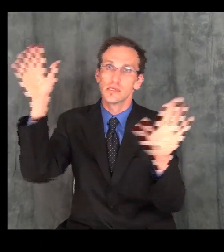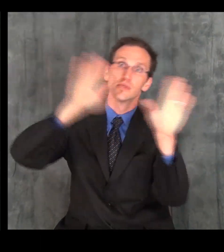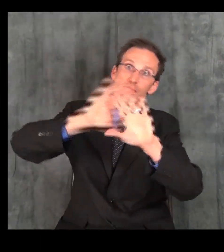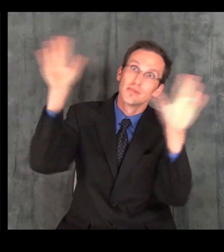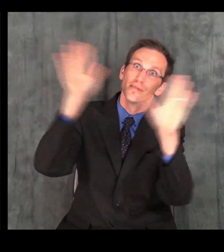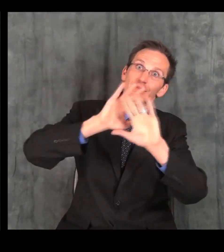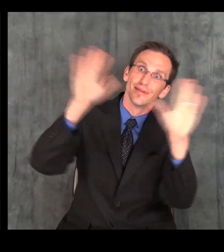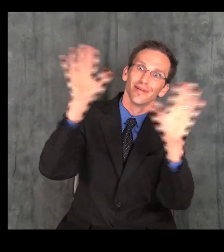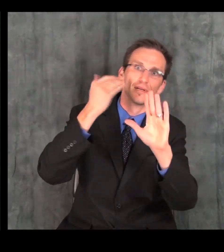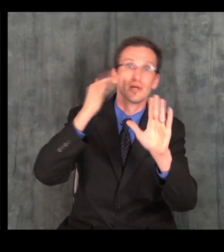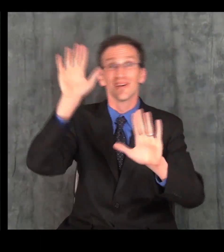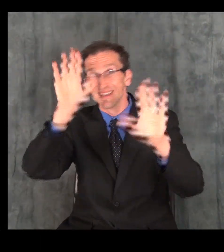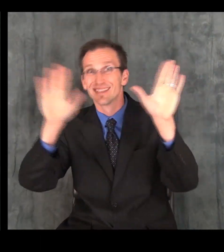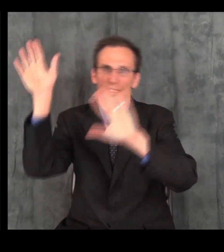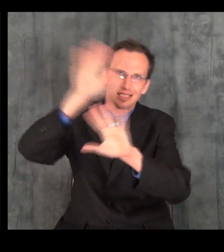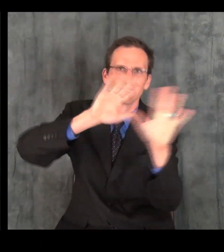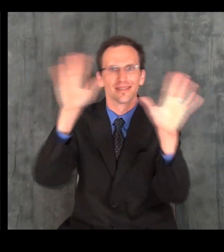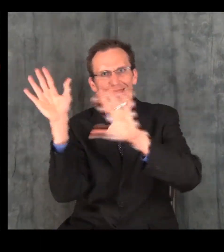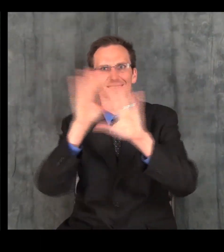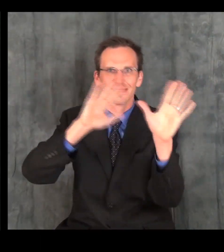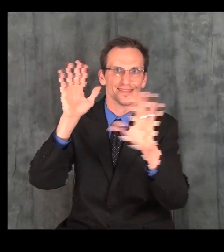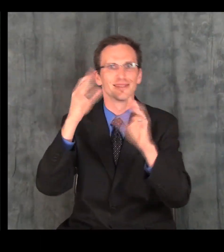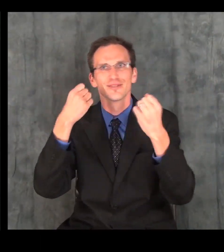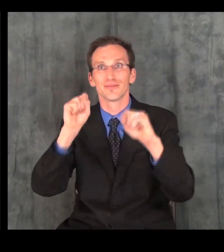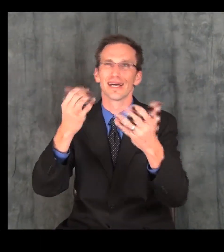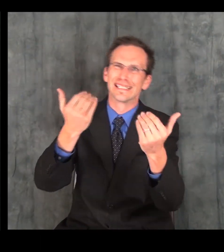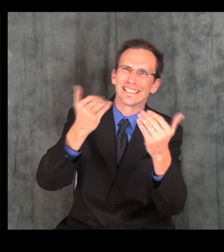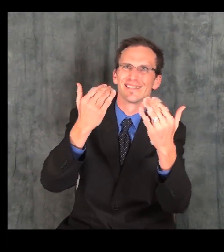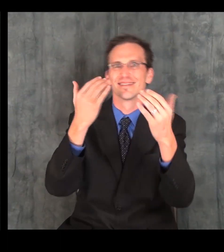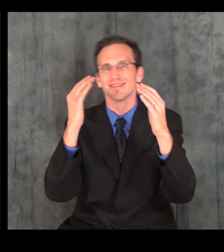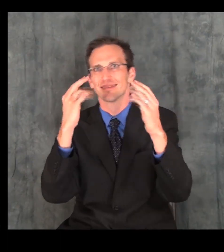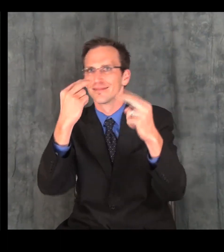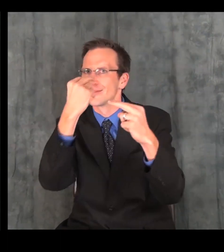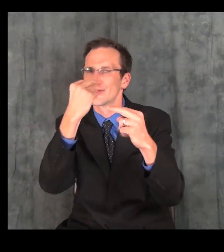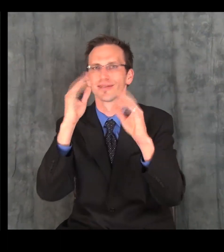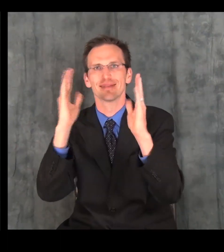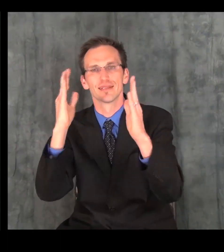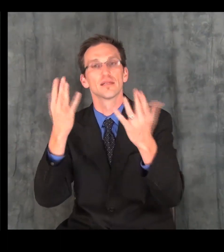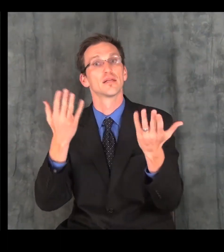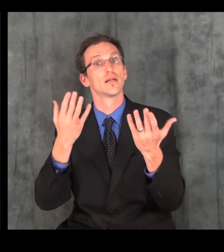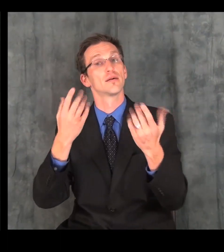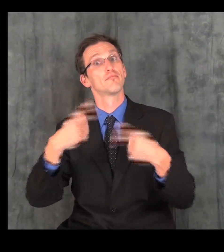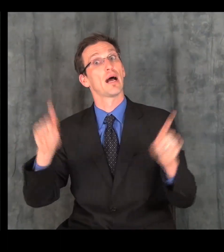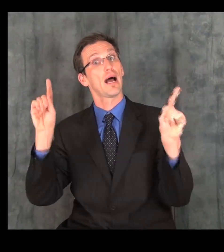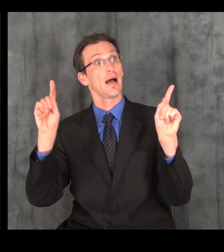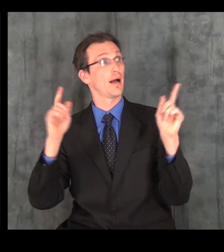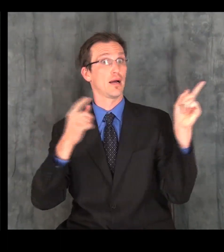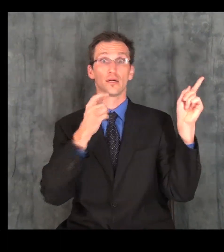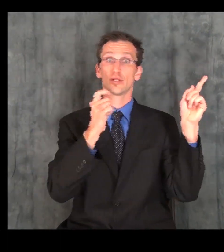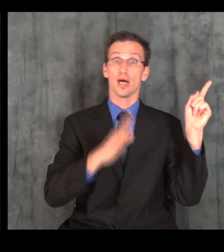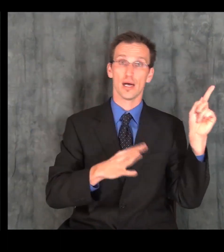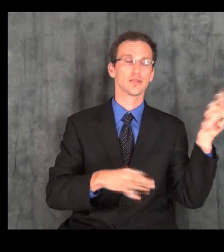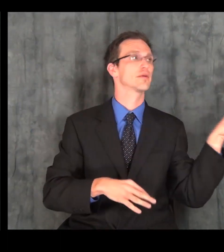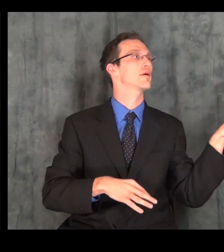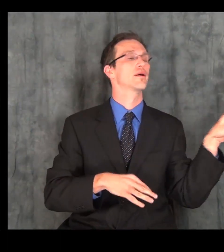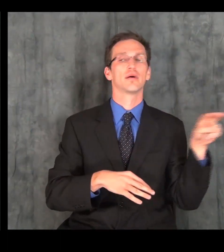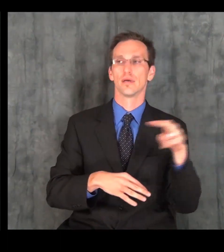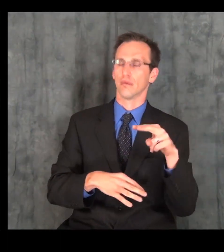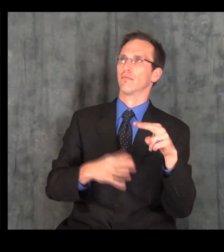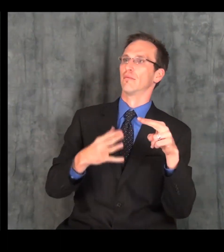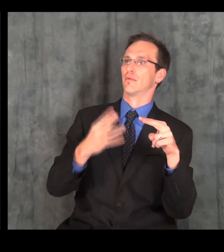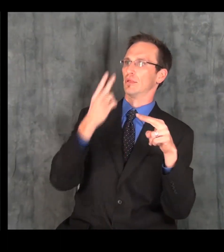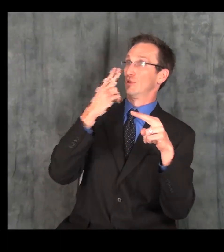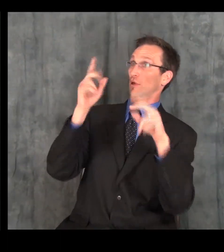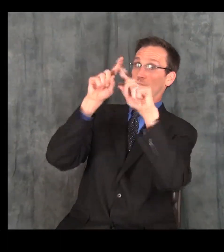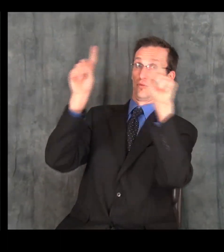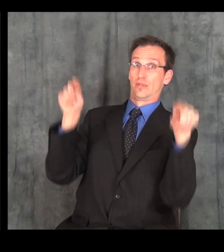know, waving, and her waving is getting bigger and bigger and bigger and bigger, until eventually I think it was the judge who sort of looked up and saw on the